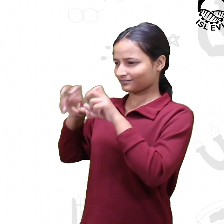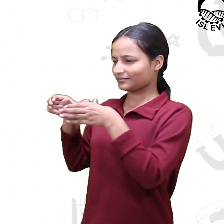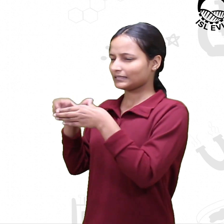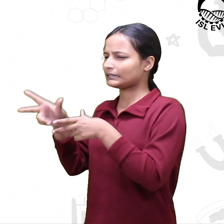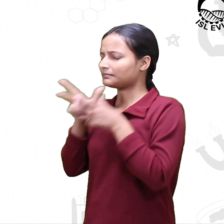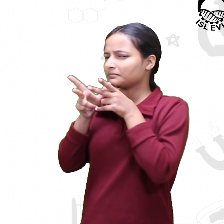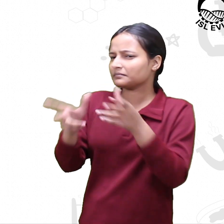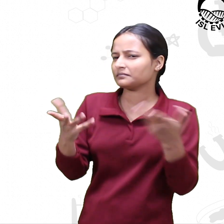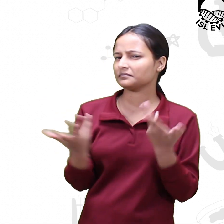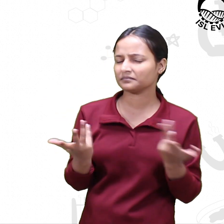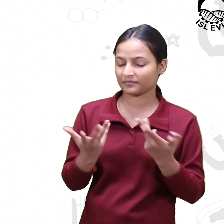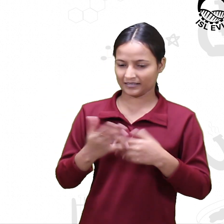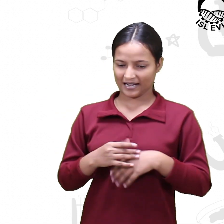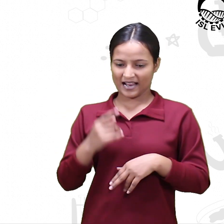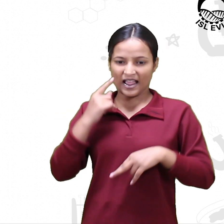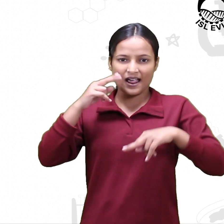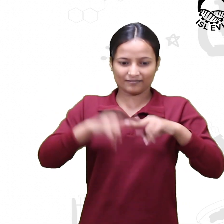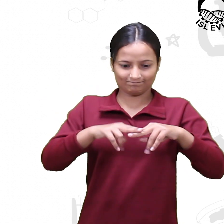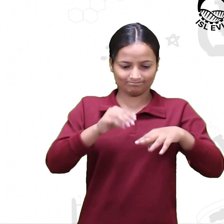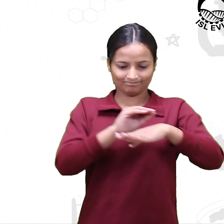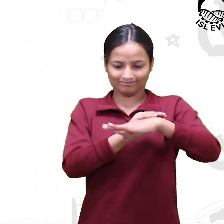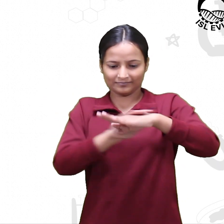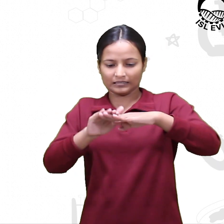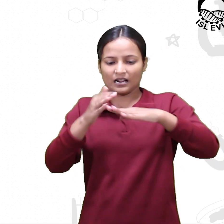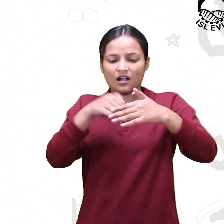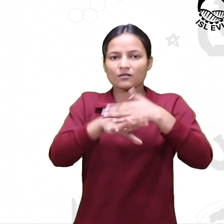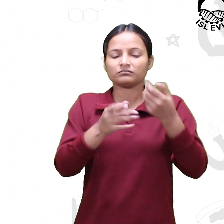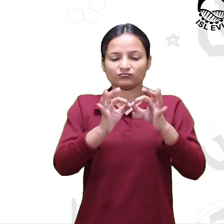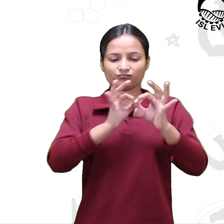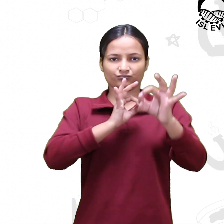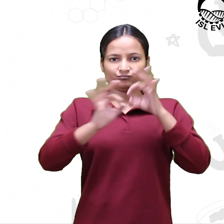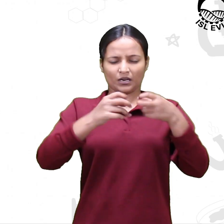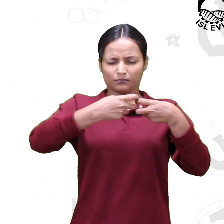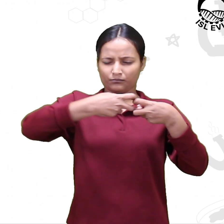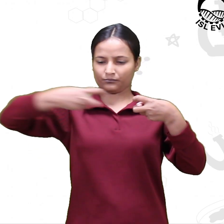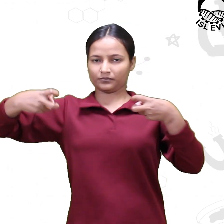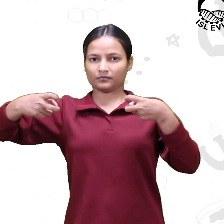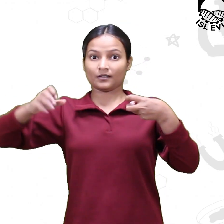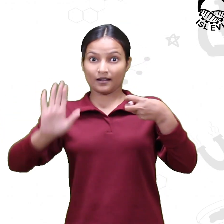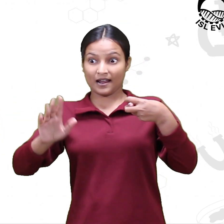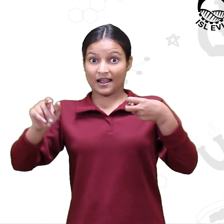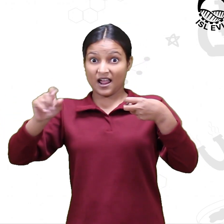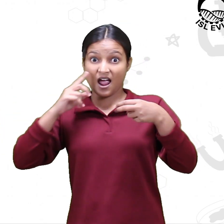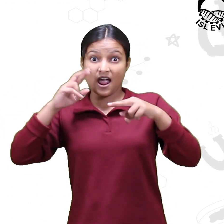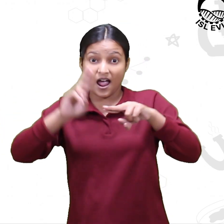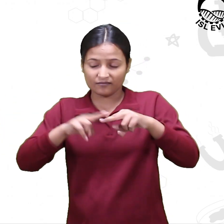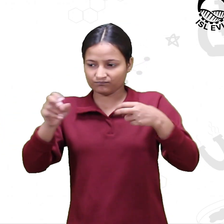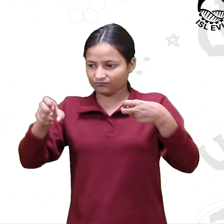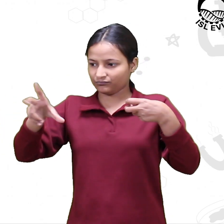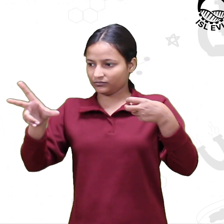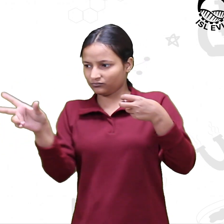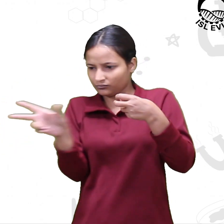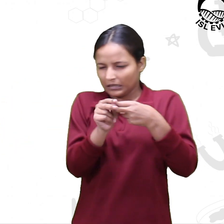could be because the cells have lost their ability to hold each other, to keep that flat shape or surface. What